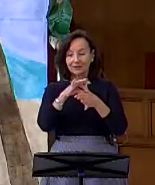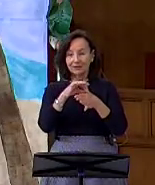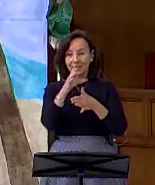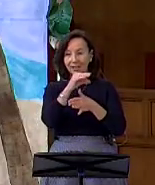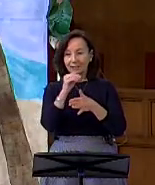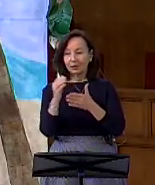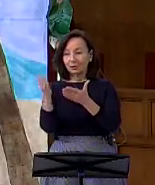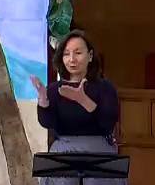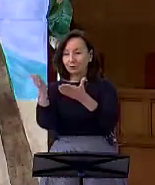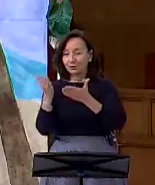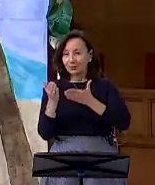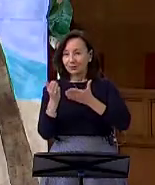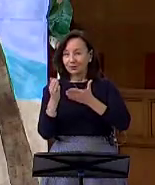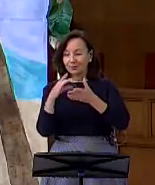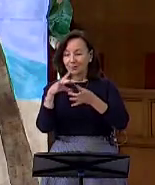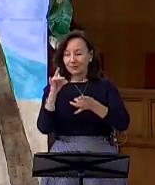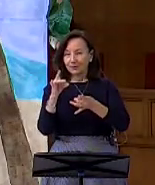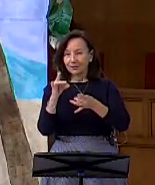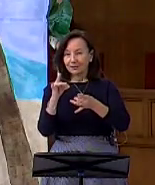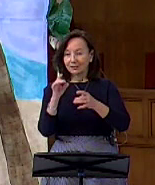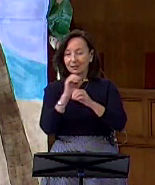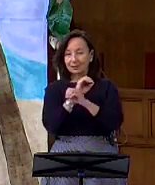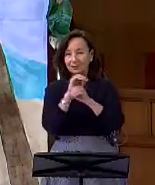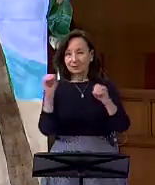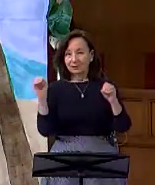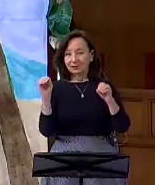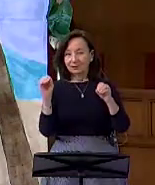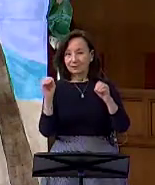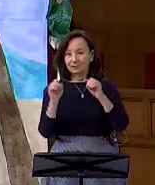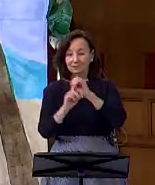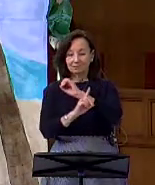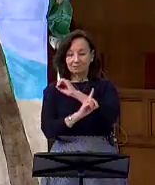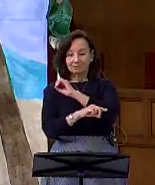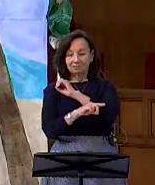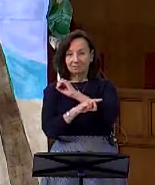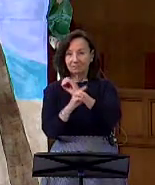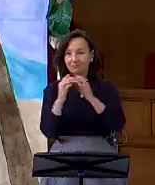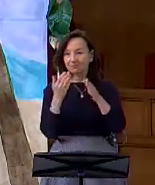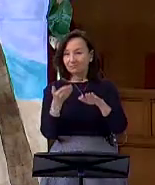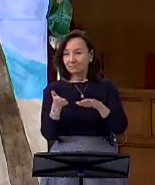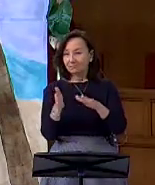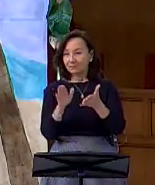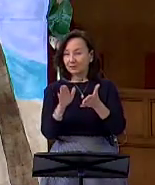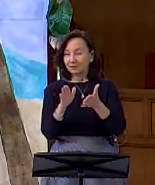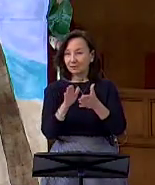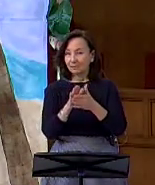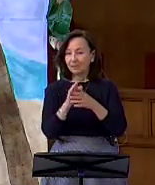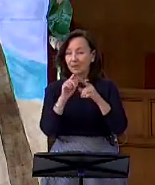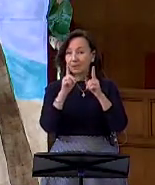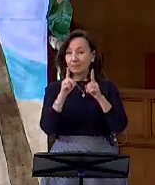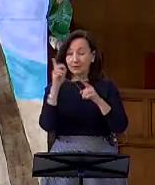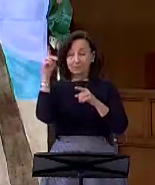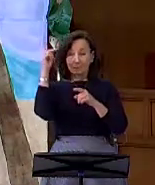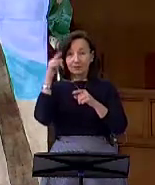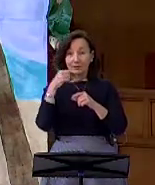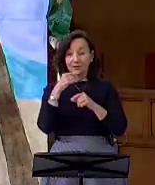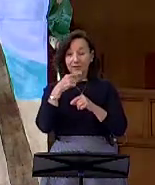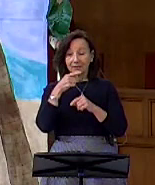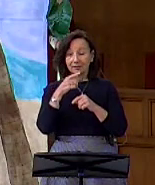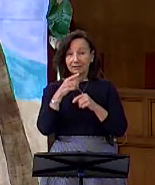Spirit without the penalty of death. Paul tells us in verse 10, but if Christ is in